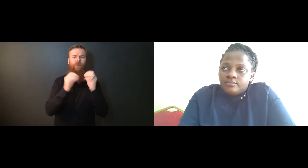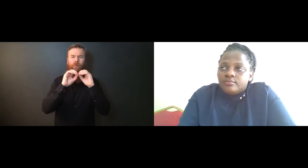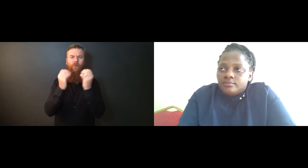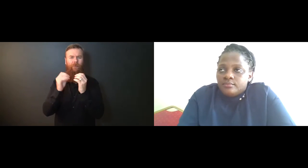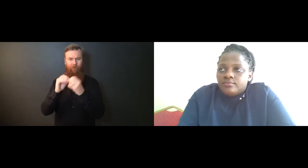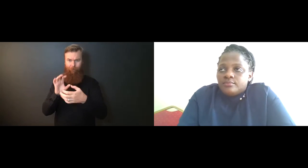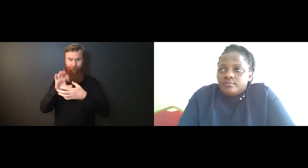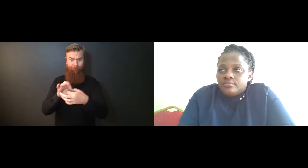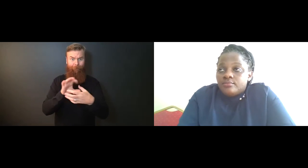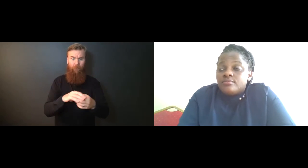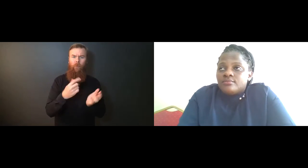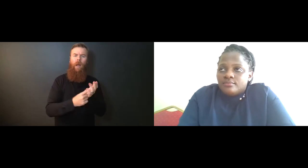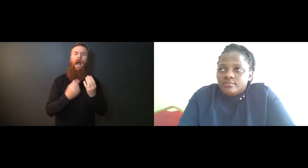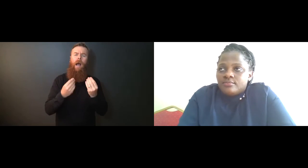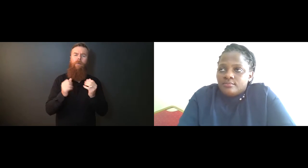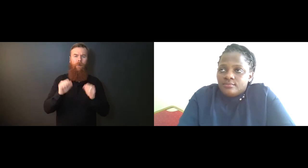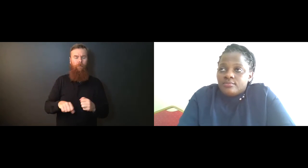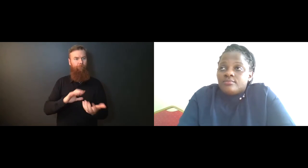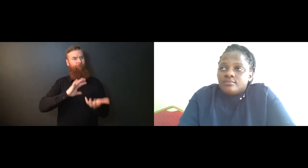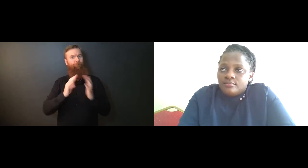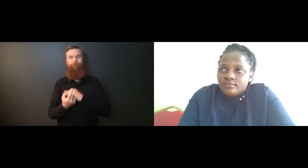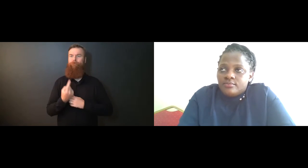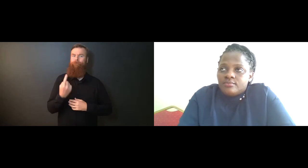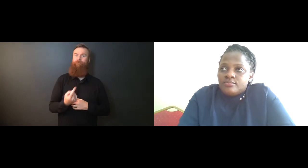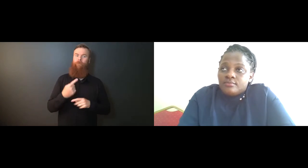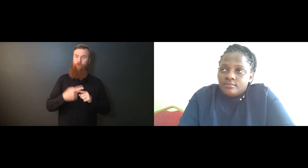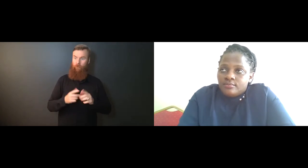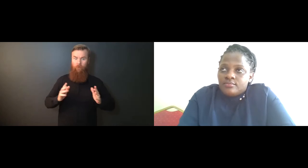their rights of young people?